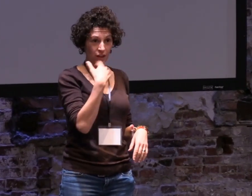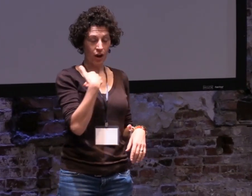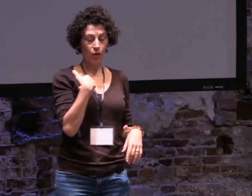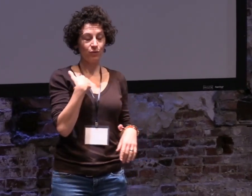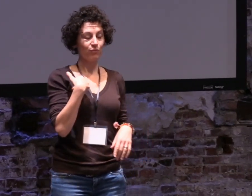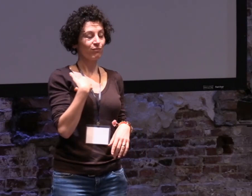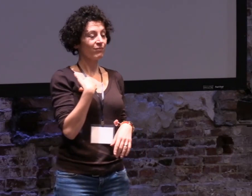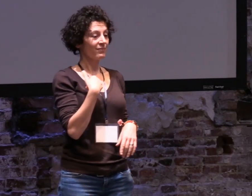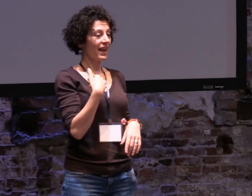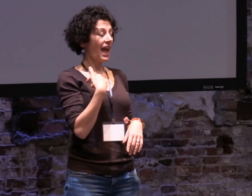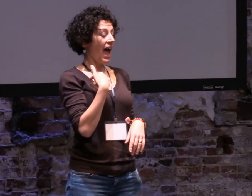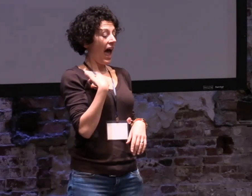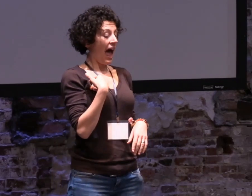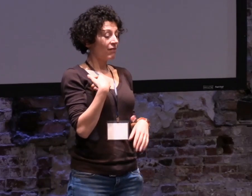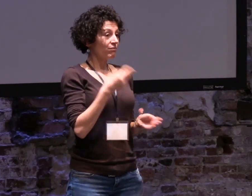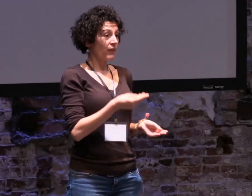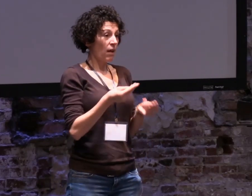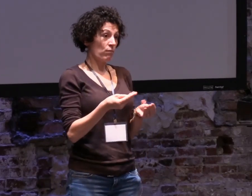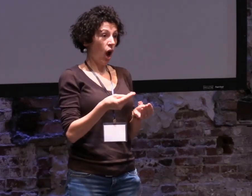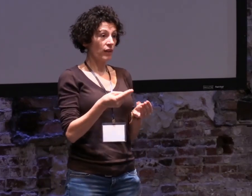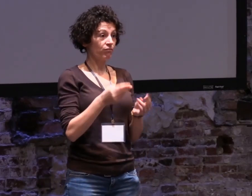red nose I just showed you,